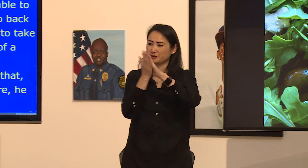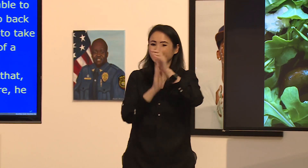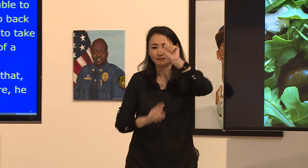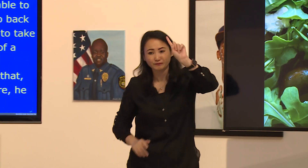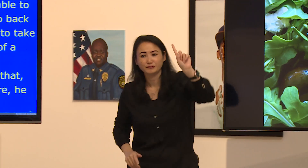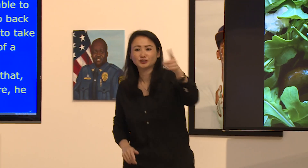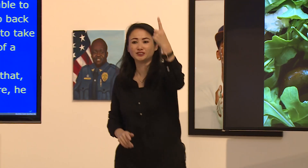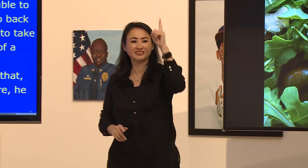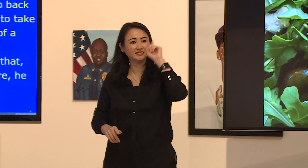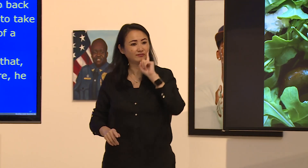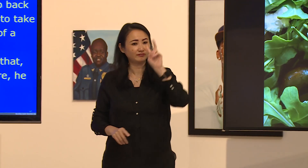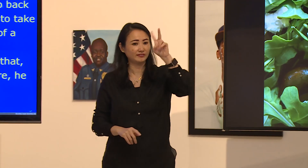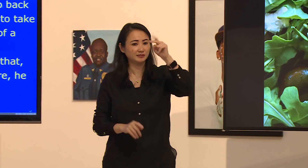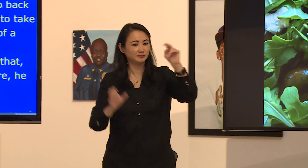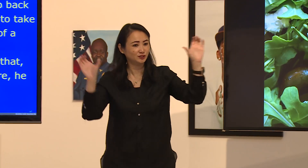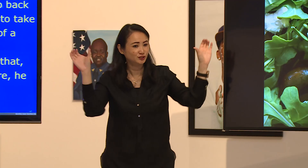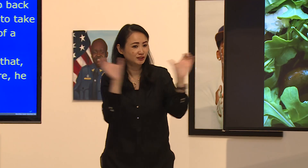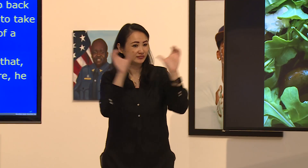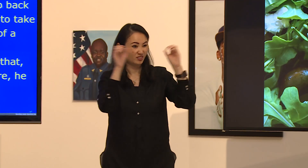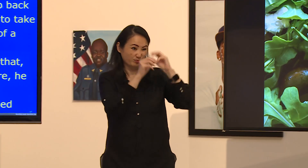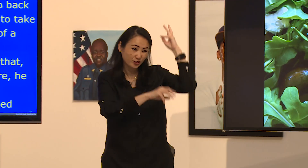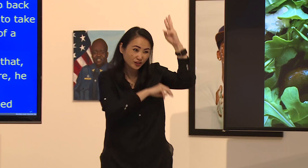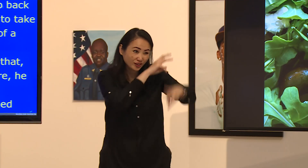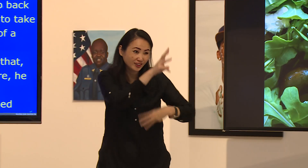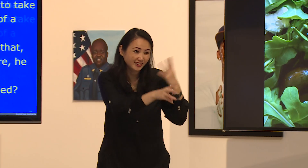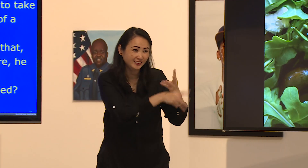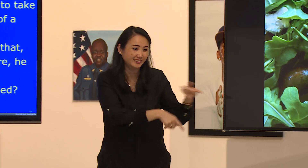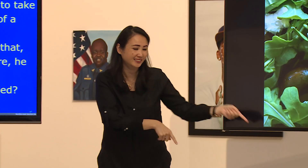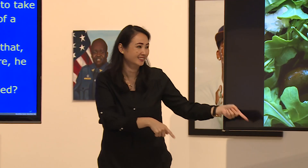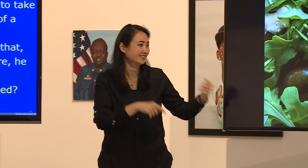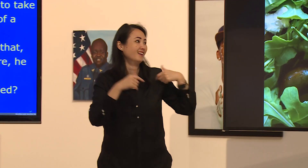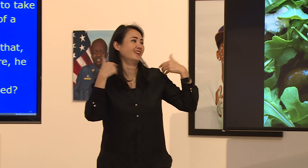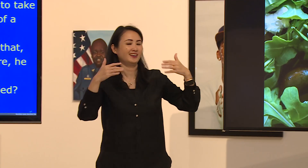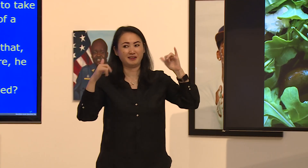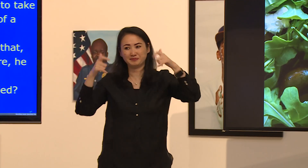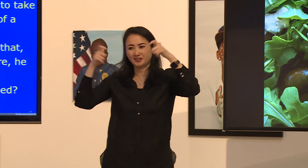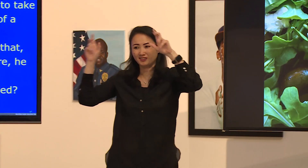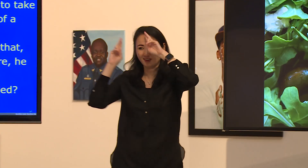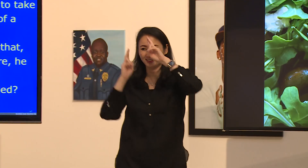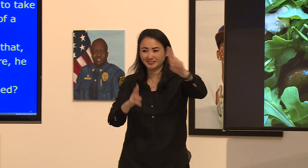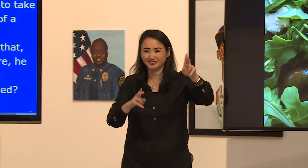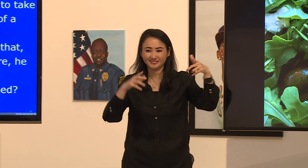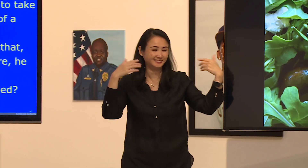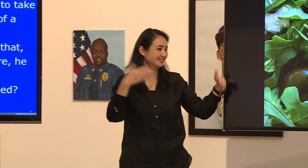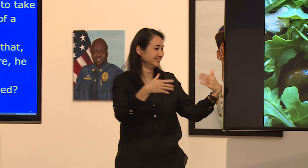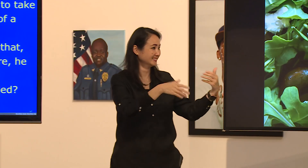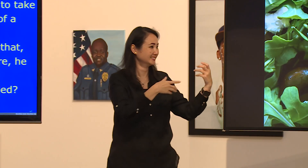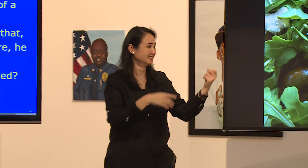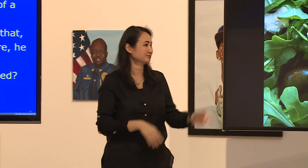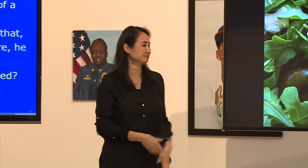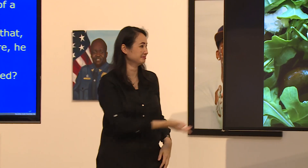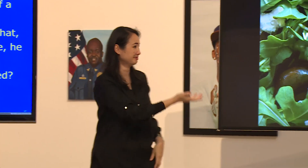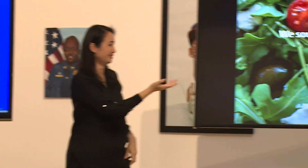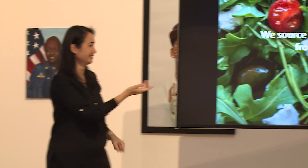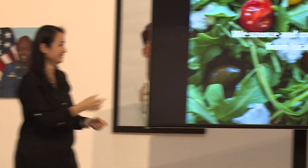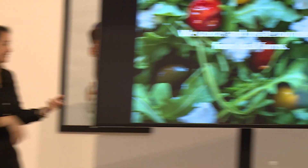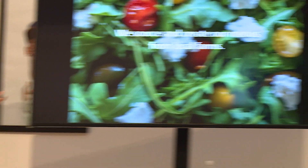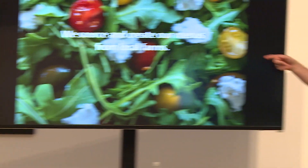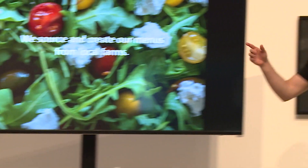the very first one, the first certified in the world in North America. We are honored with that.